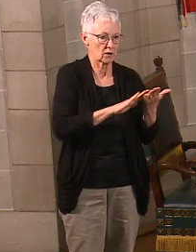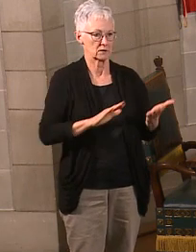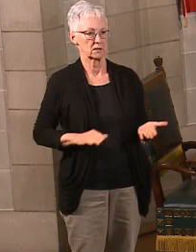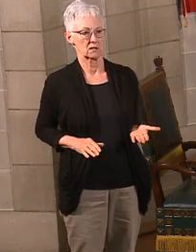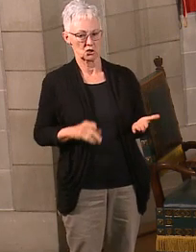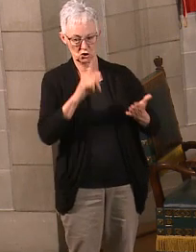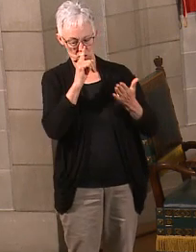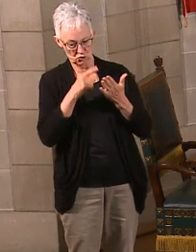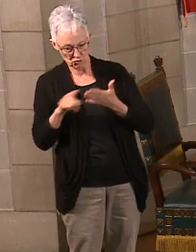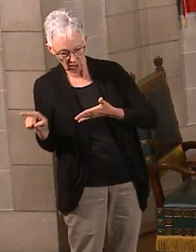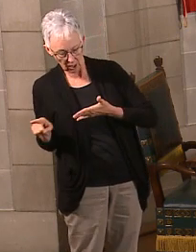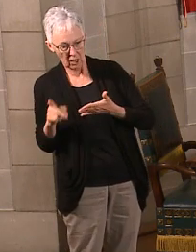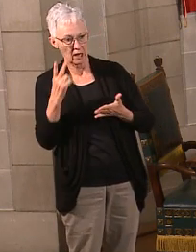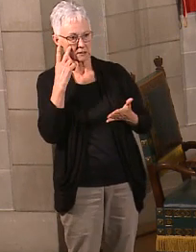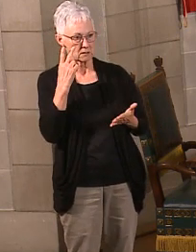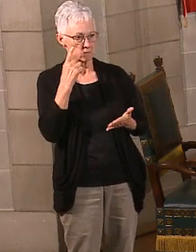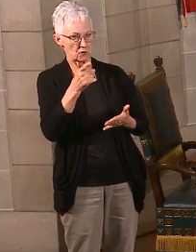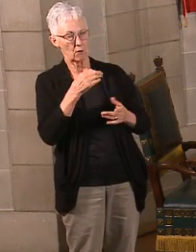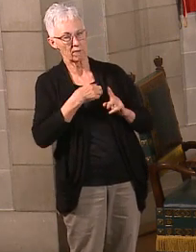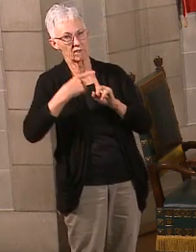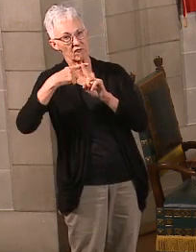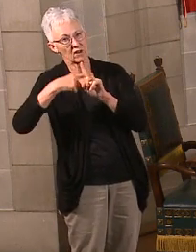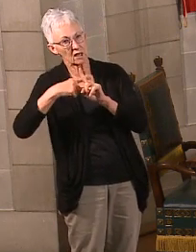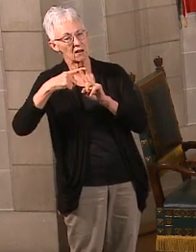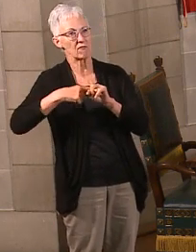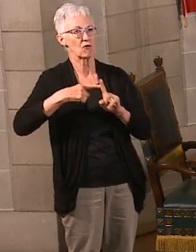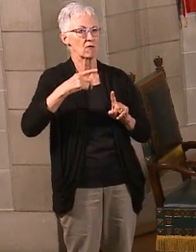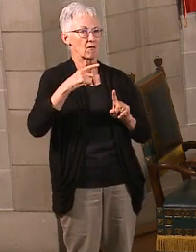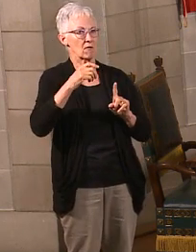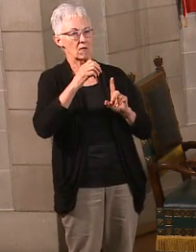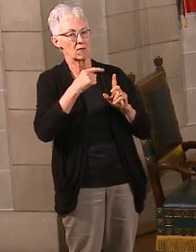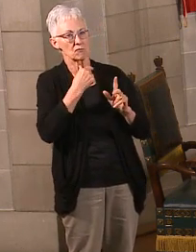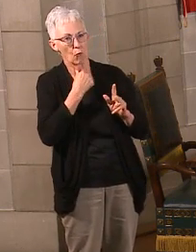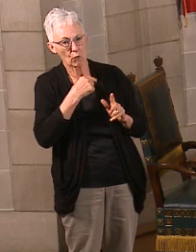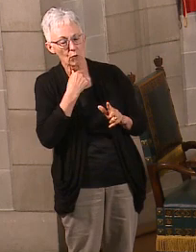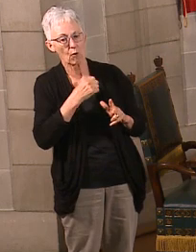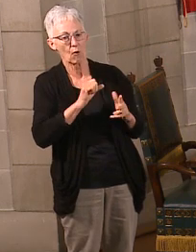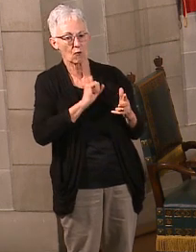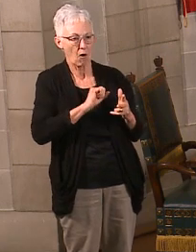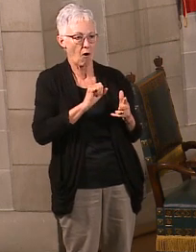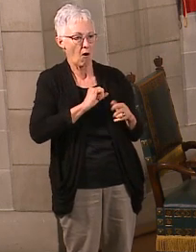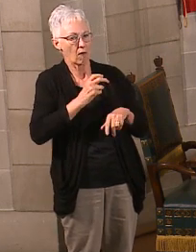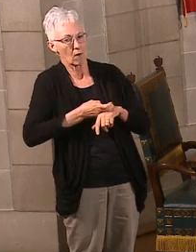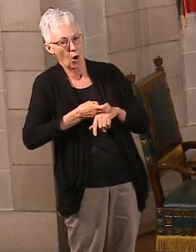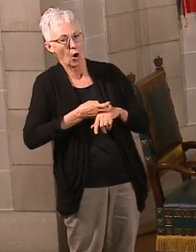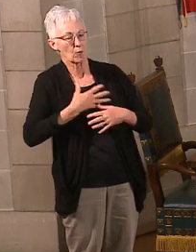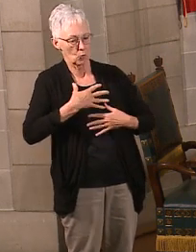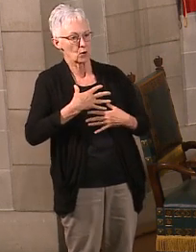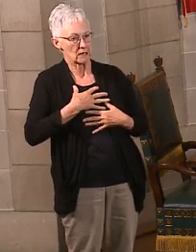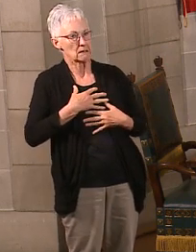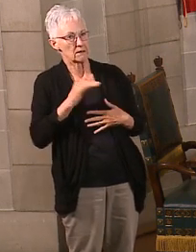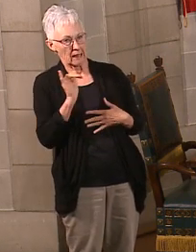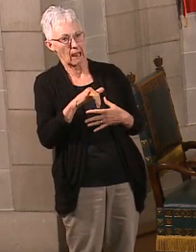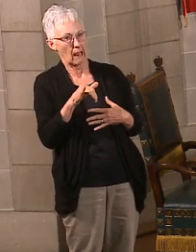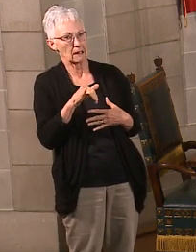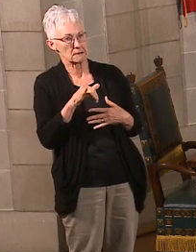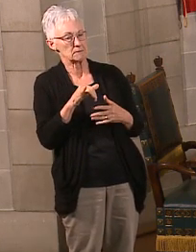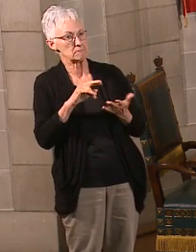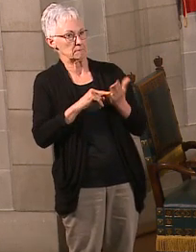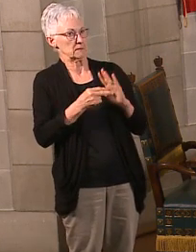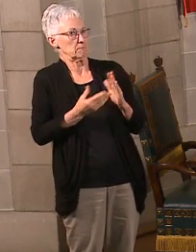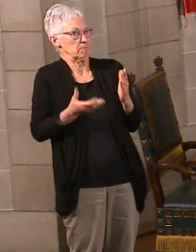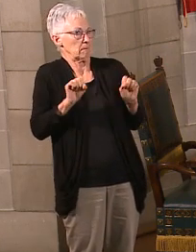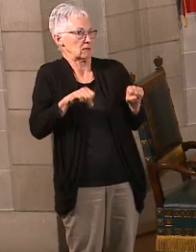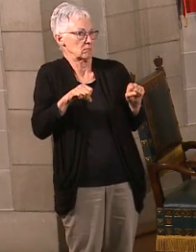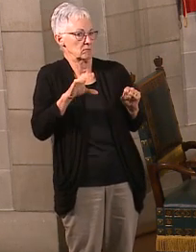their own symptoms and the things that they need to do. The inmate tablets we've used to put information out and put that again in the hands of the inmates. We're